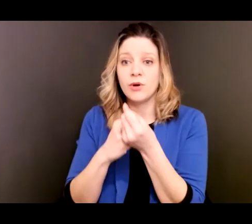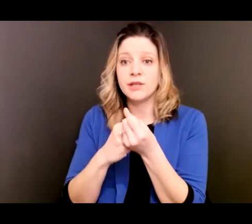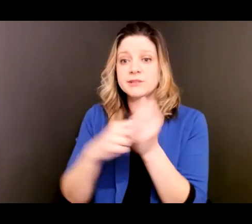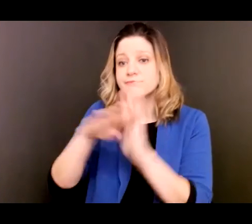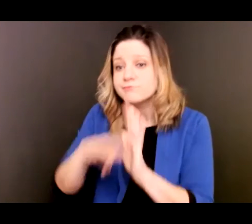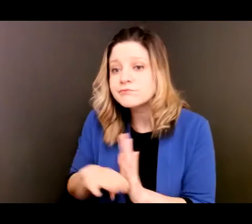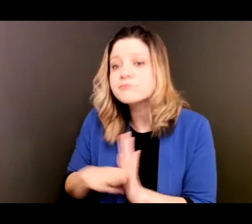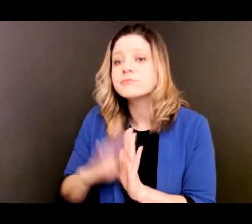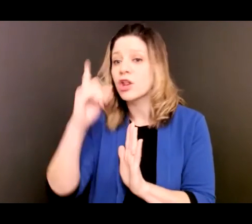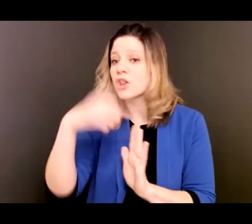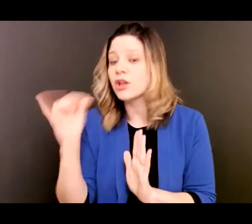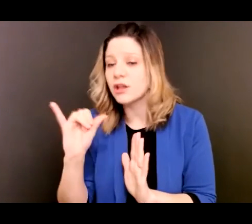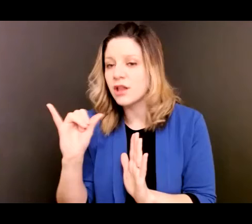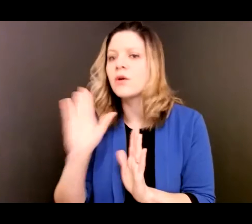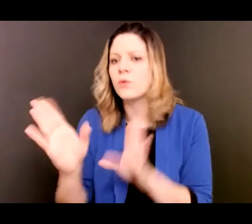successful.